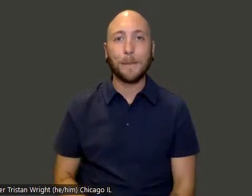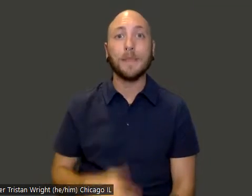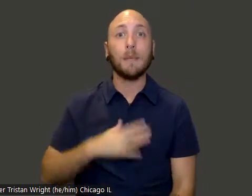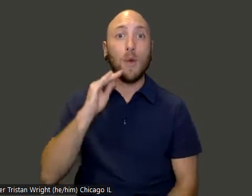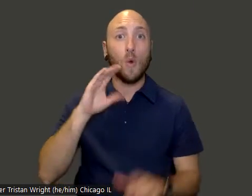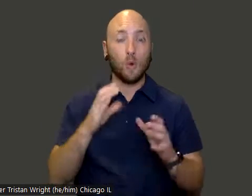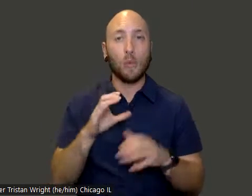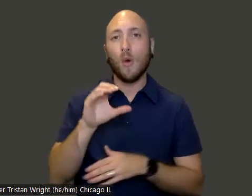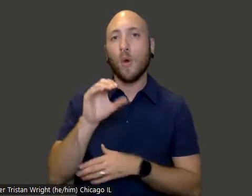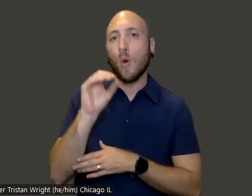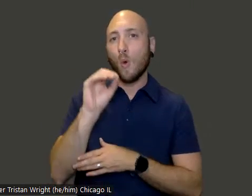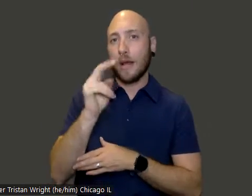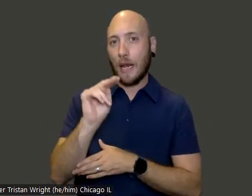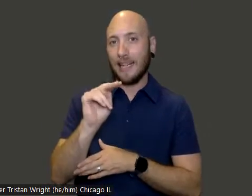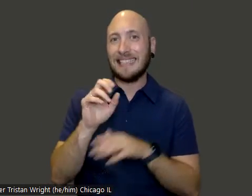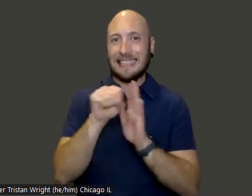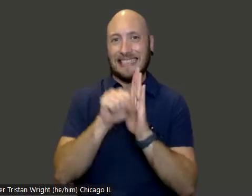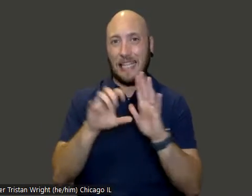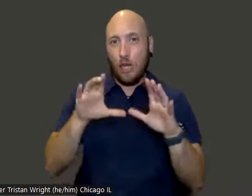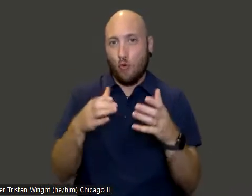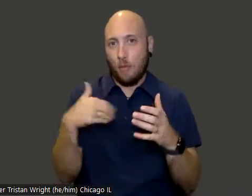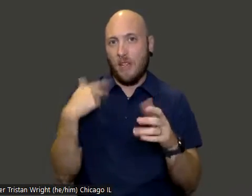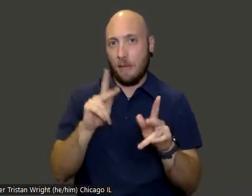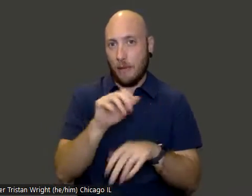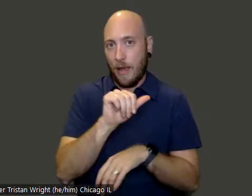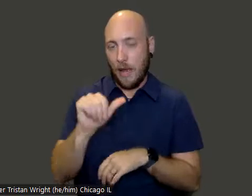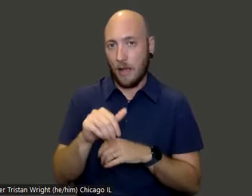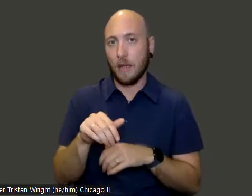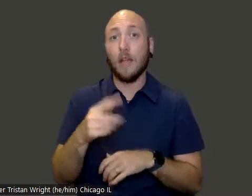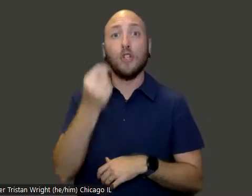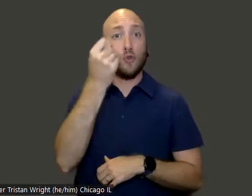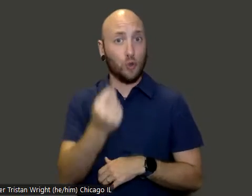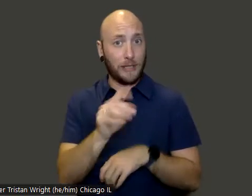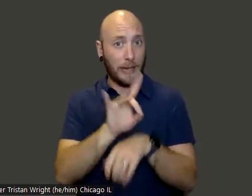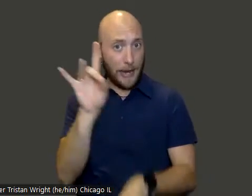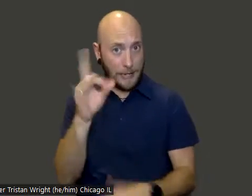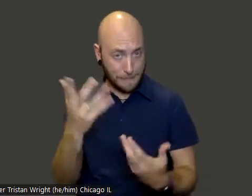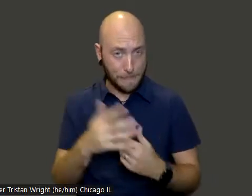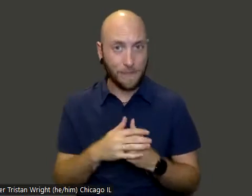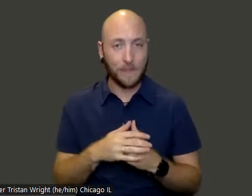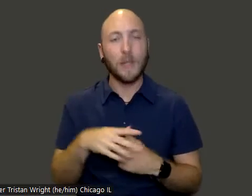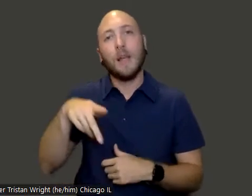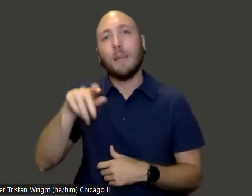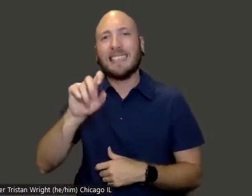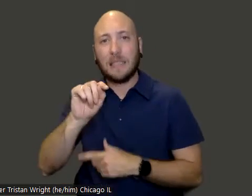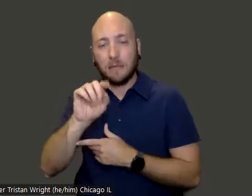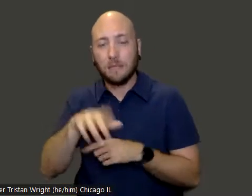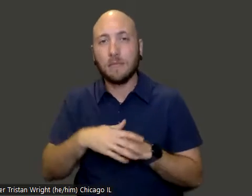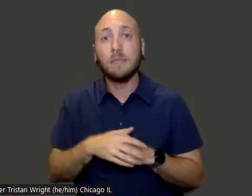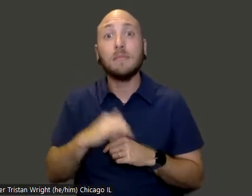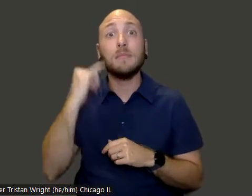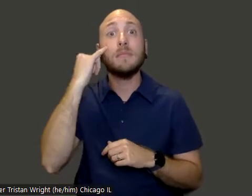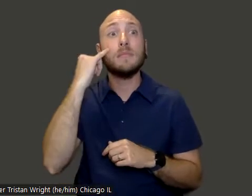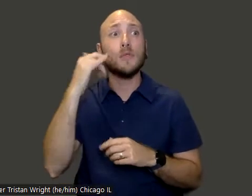young people's meeting of Alcoholics Anonymous. We meet on Tuesday nights at 8 p.m. Pacific time. If you're on any of the